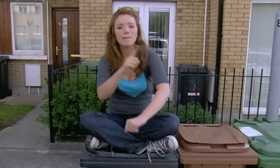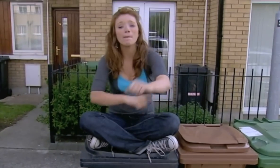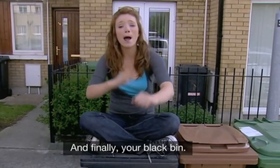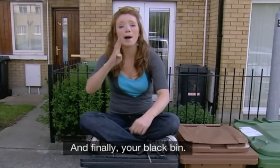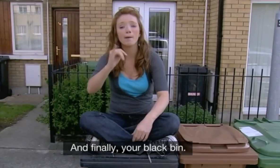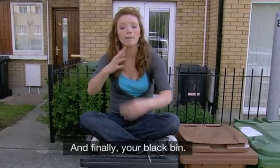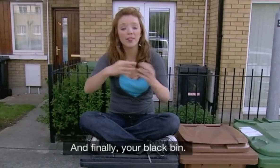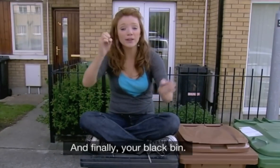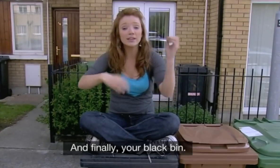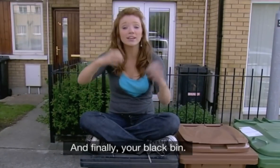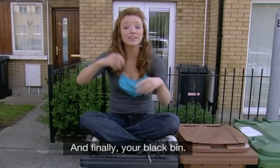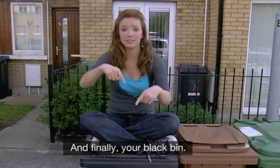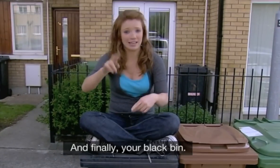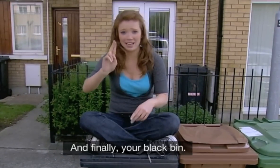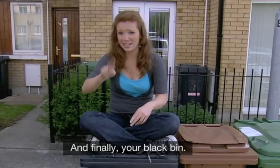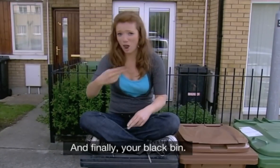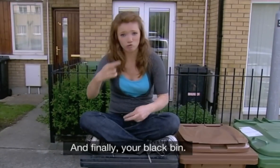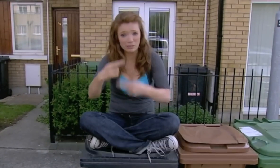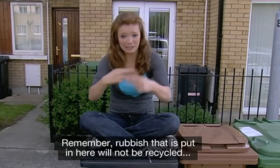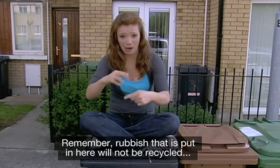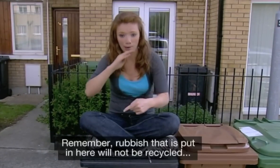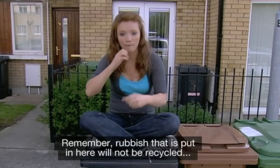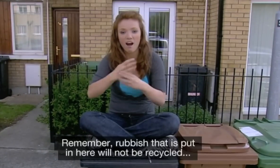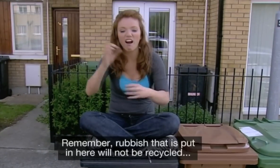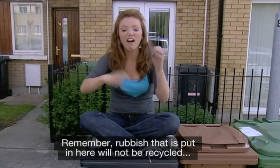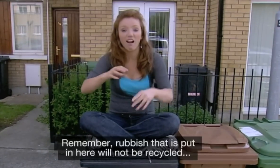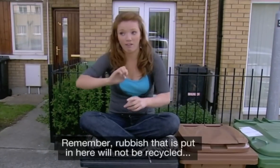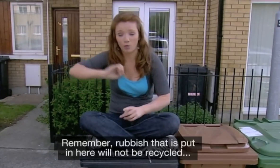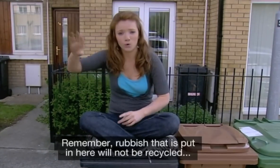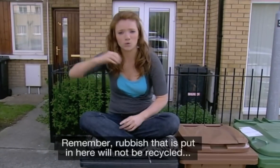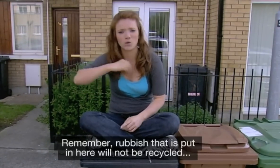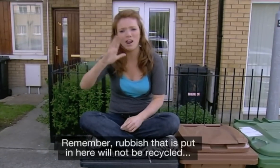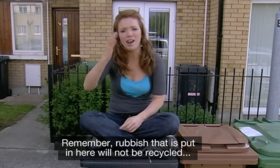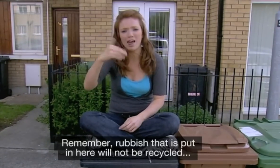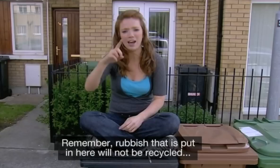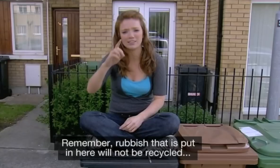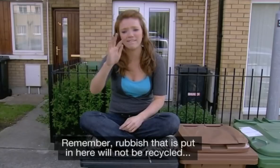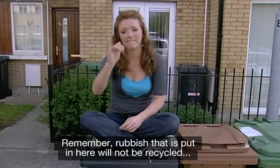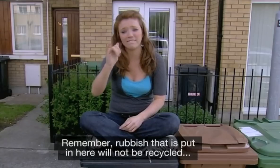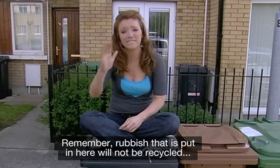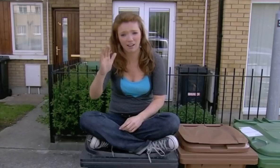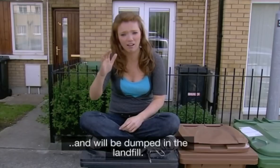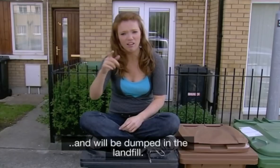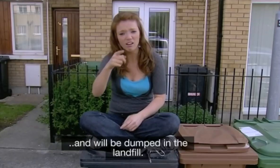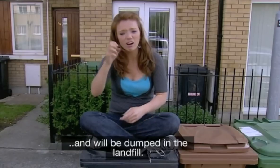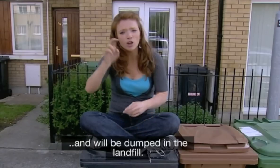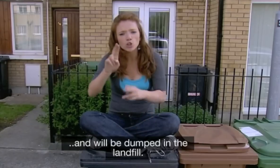And finally, your black bin. Remember, rubbish that is put in here will not be recycled and will be dumped in the